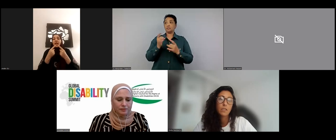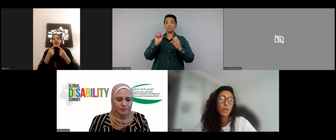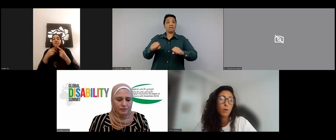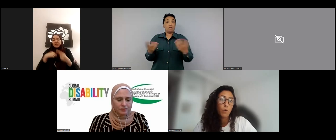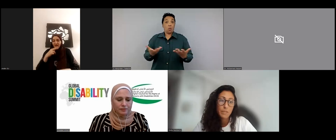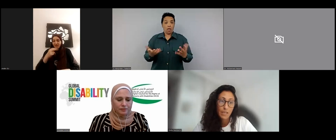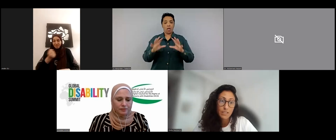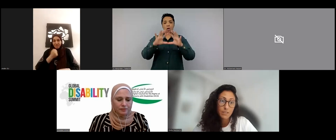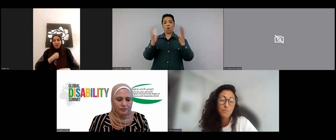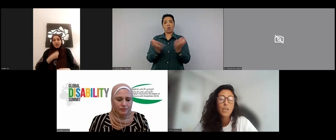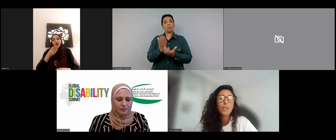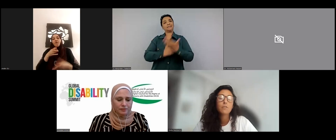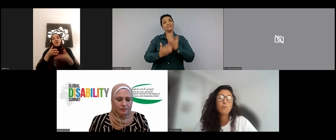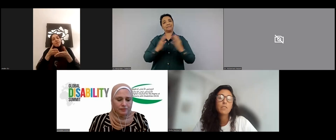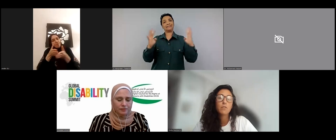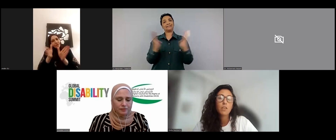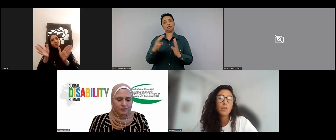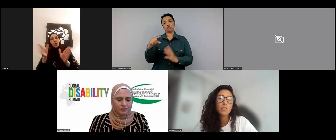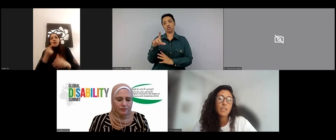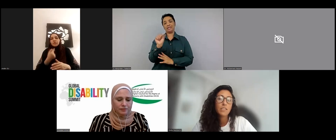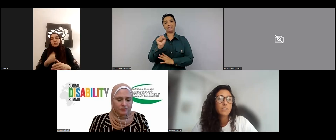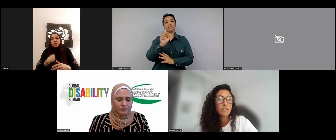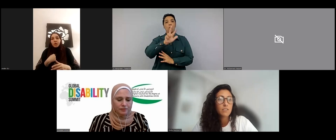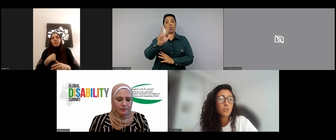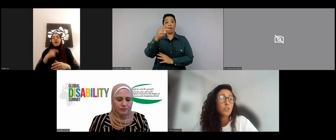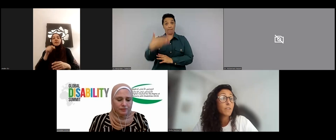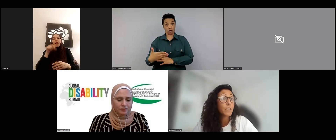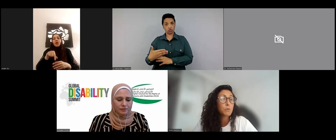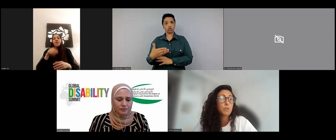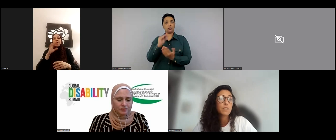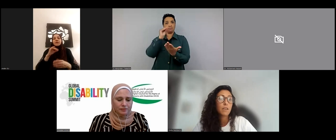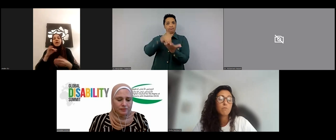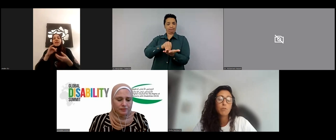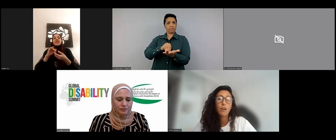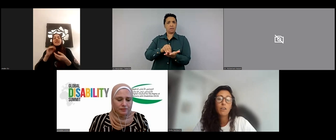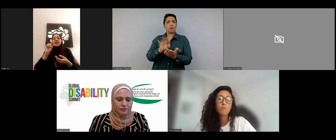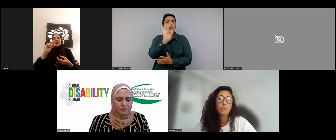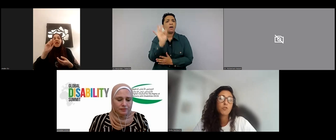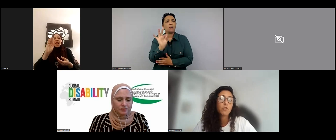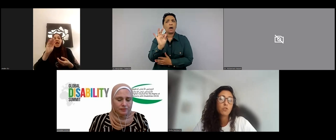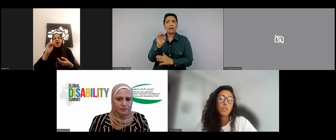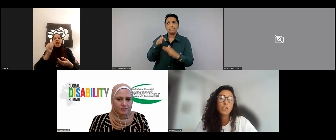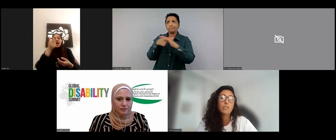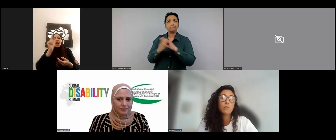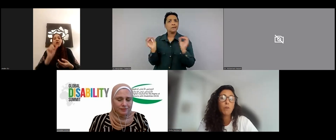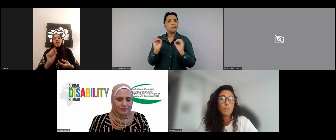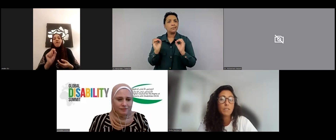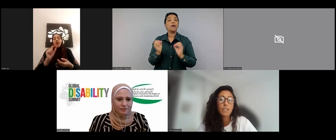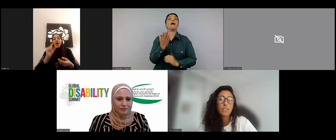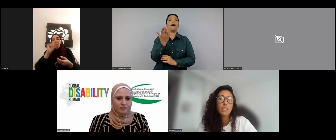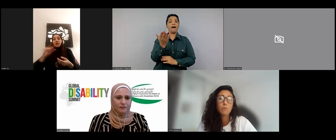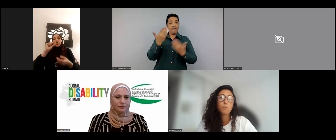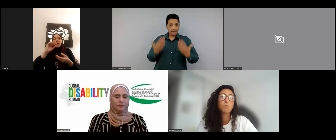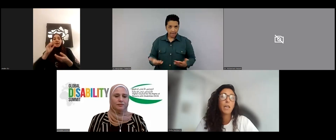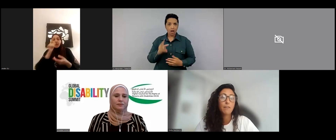Summit website. The reason that it's still not available is that we are restructuring the